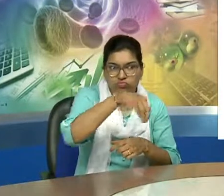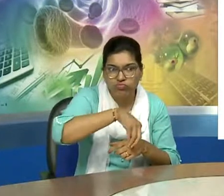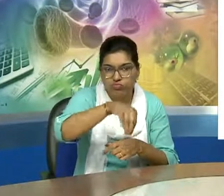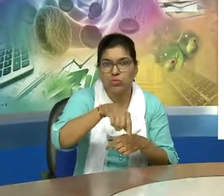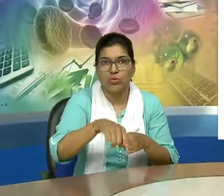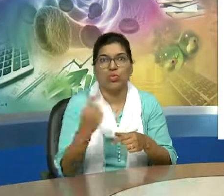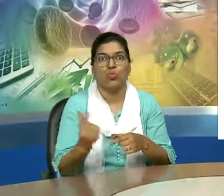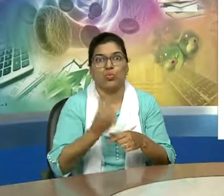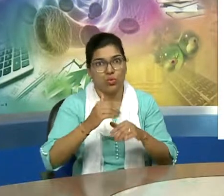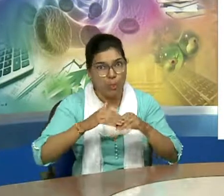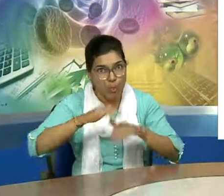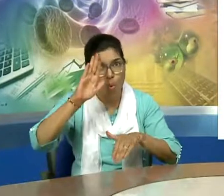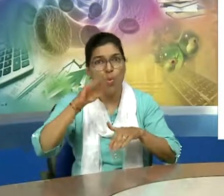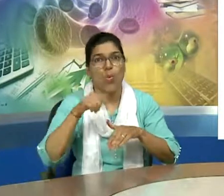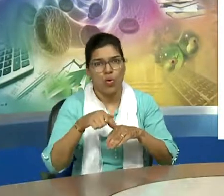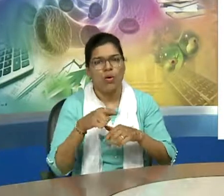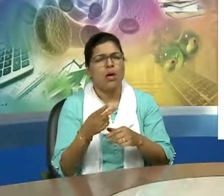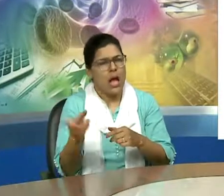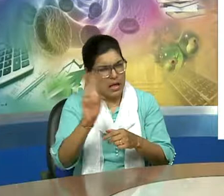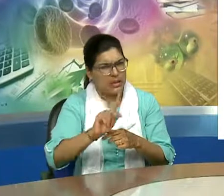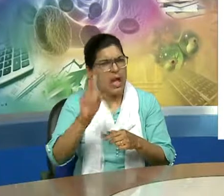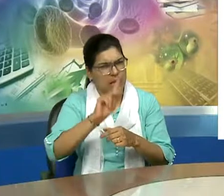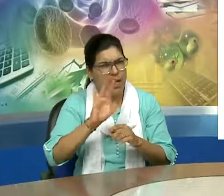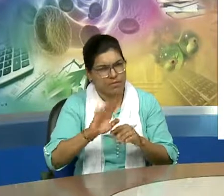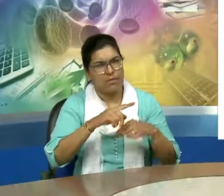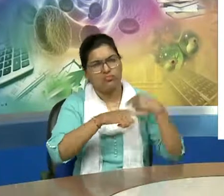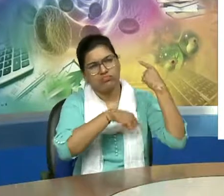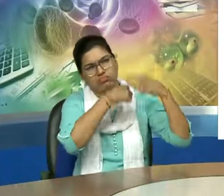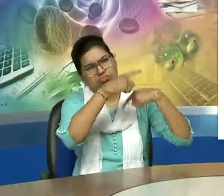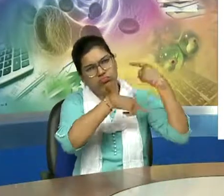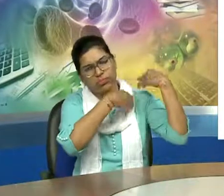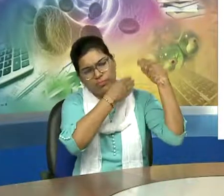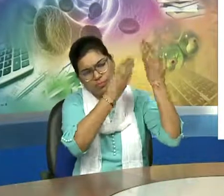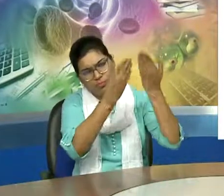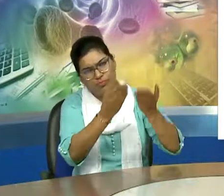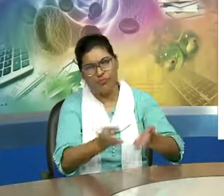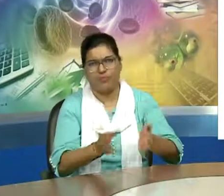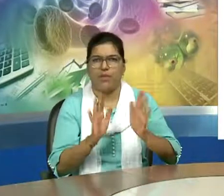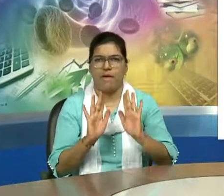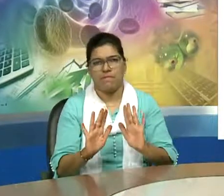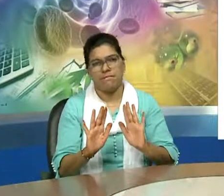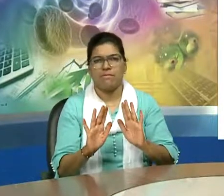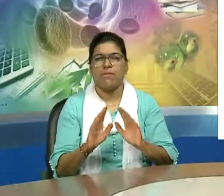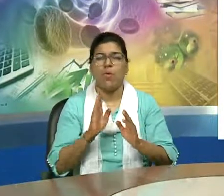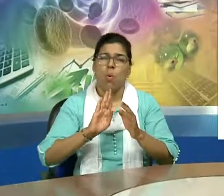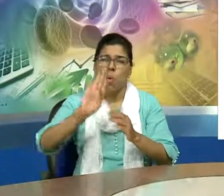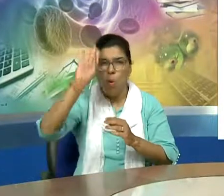Because of high yielding varieties of different kinds of food crops,